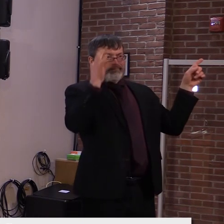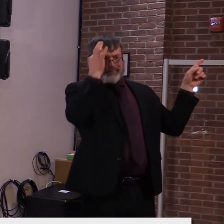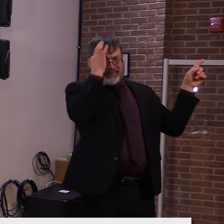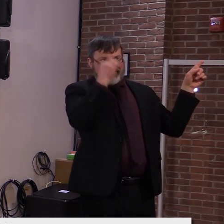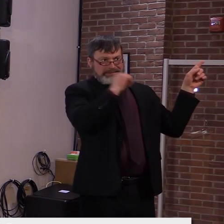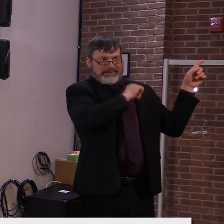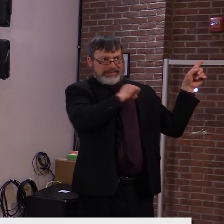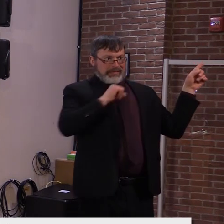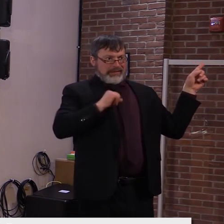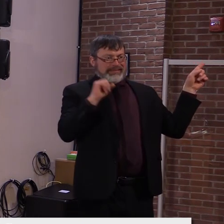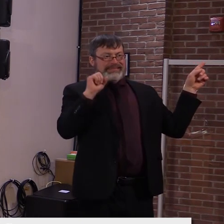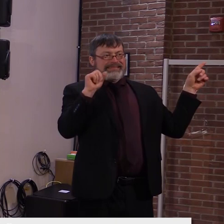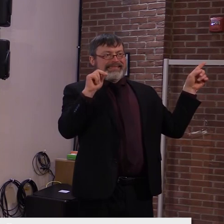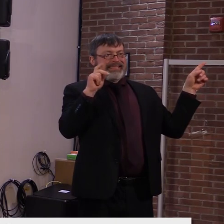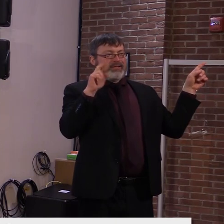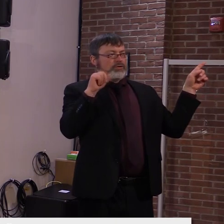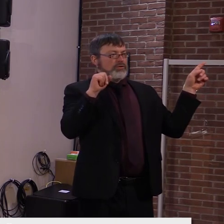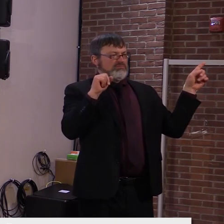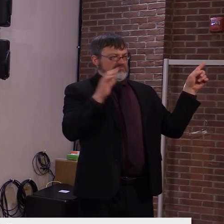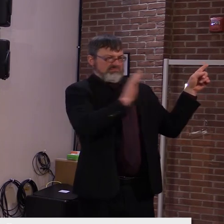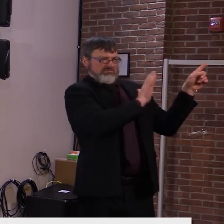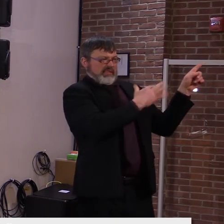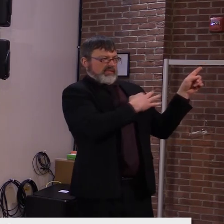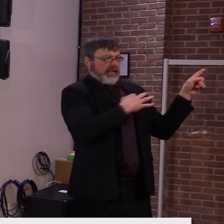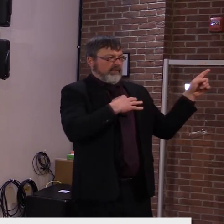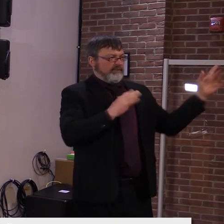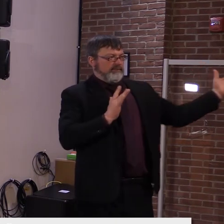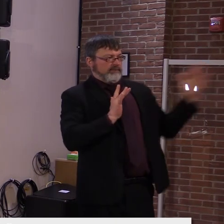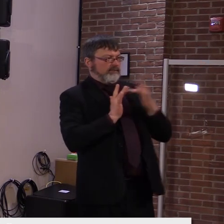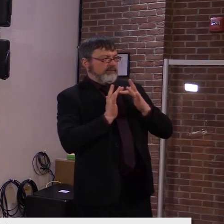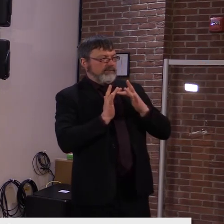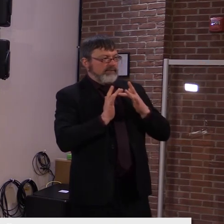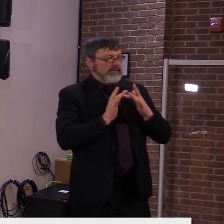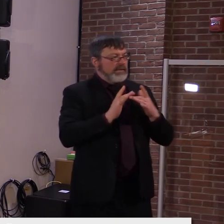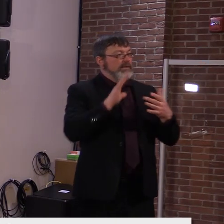of Veterans Affairs. They are reporting that the fairgrounds,